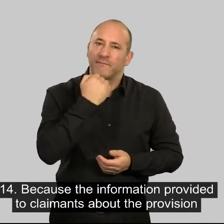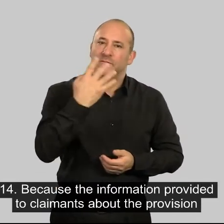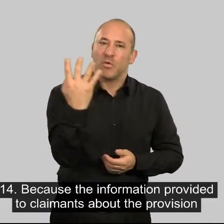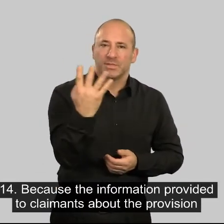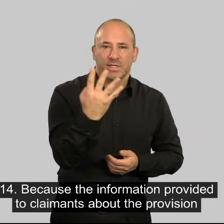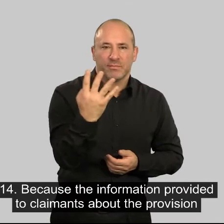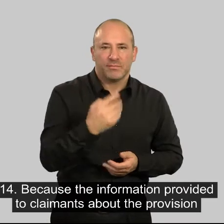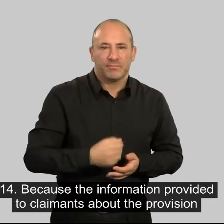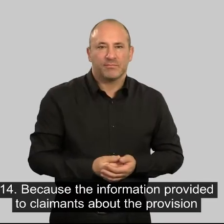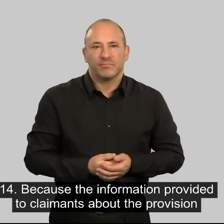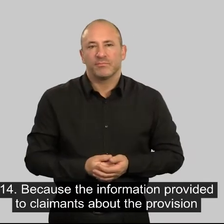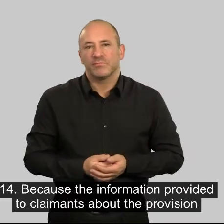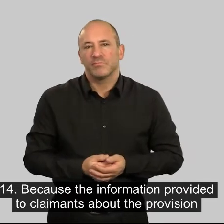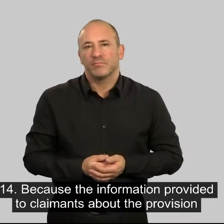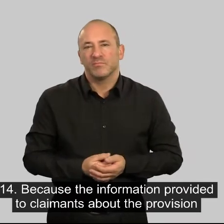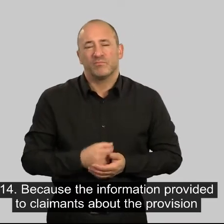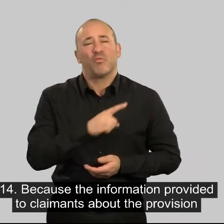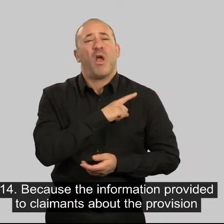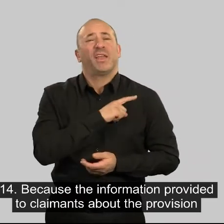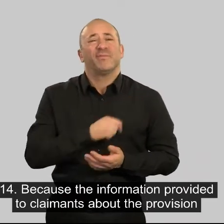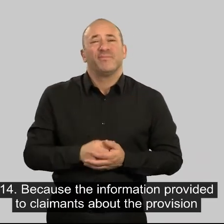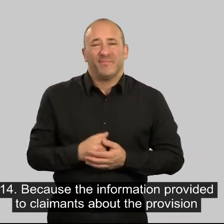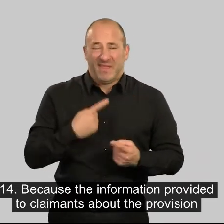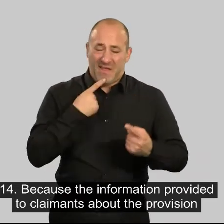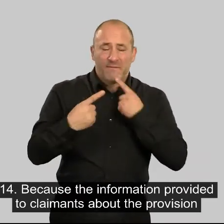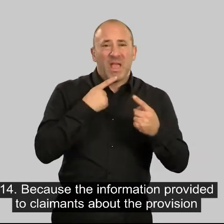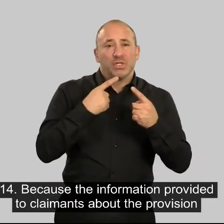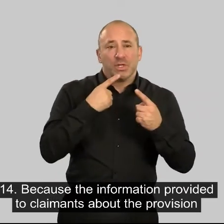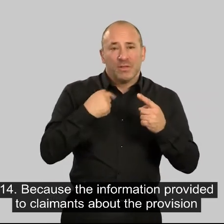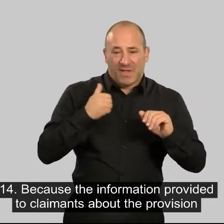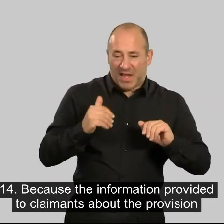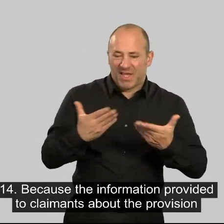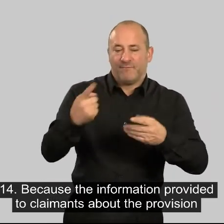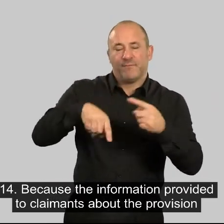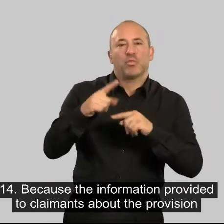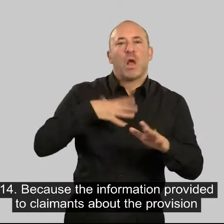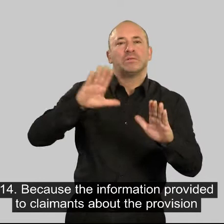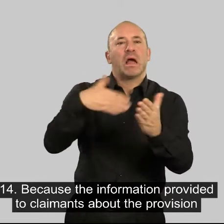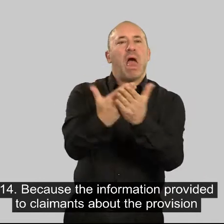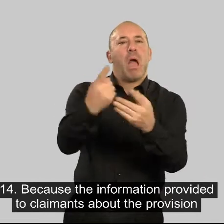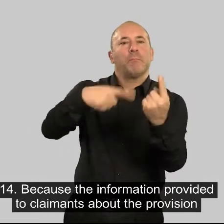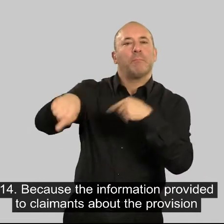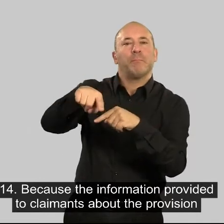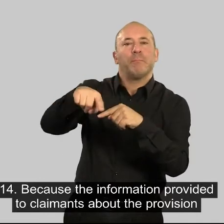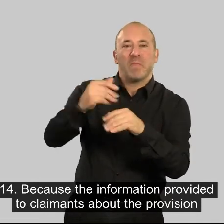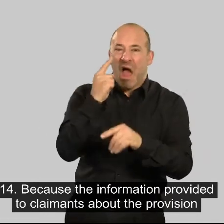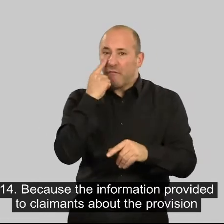14. Because the information provided to claimants about the provision of evidence is